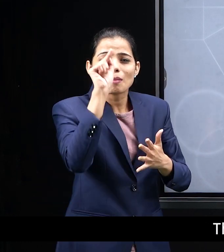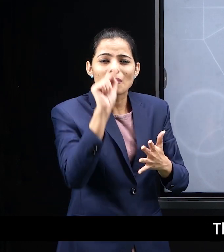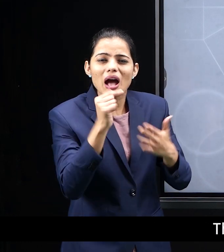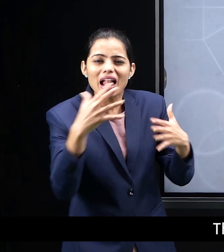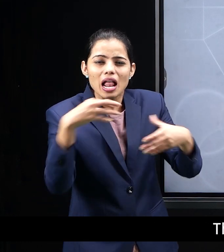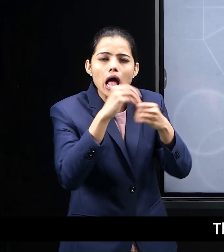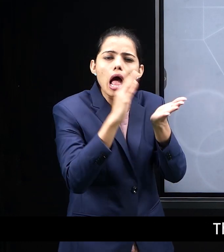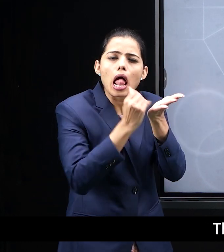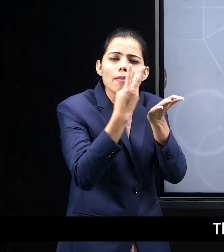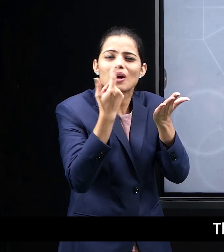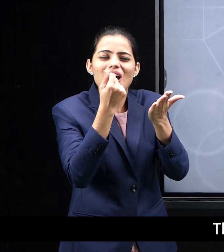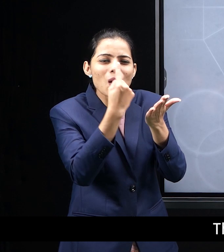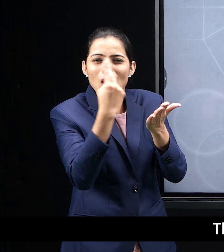the set of whole numbers.